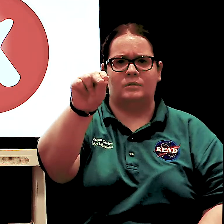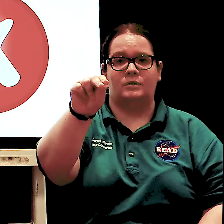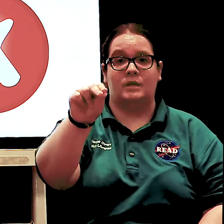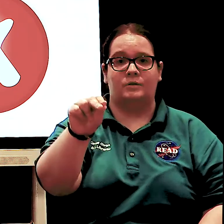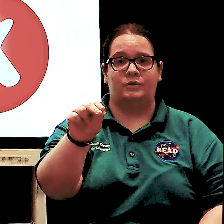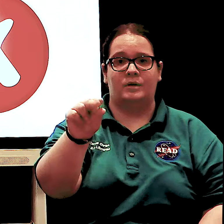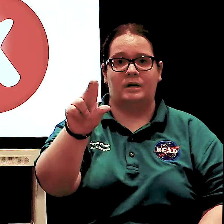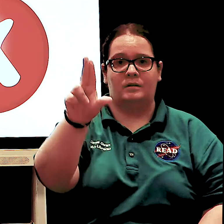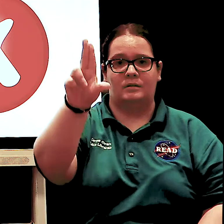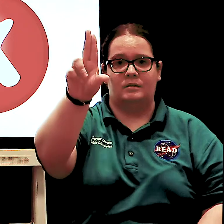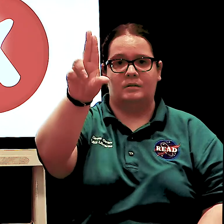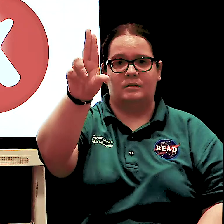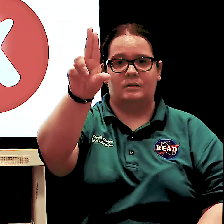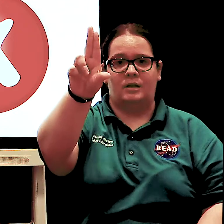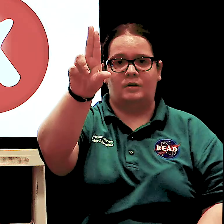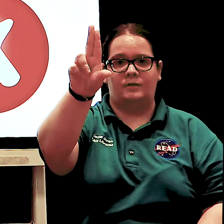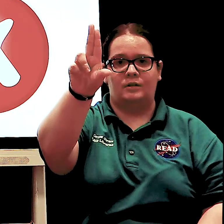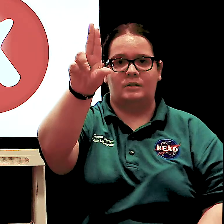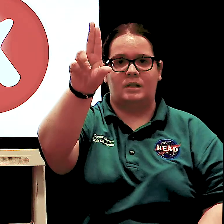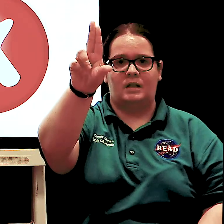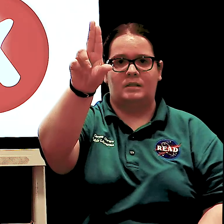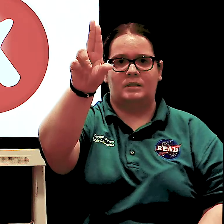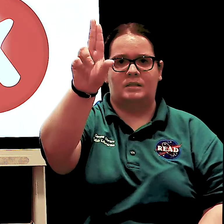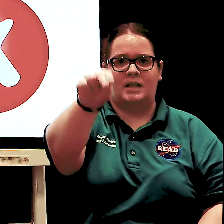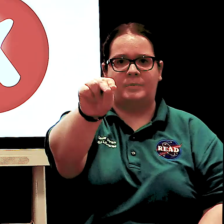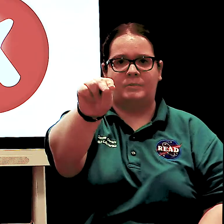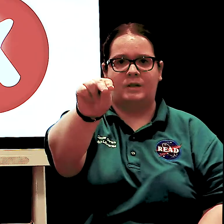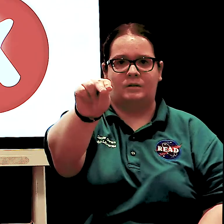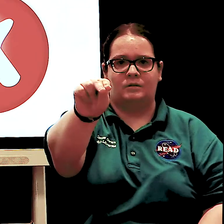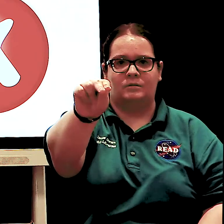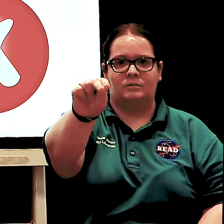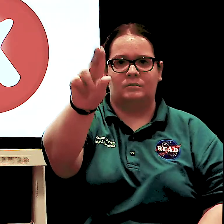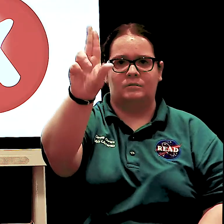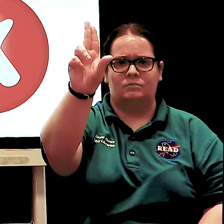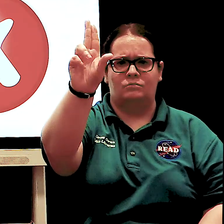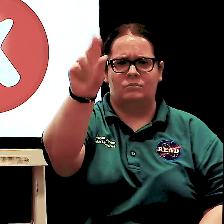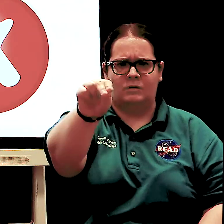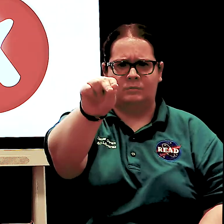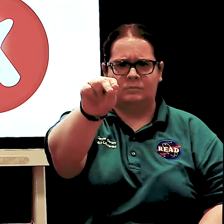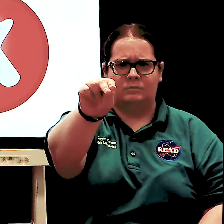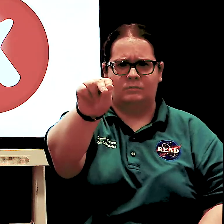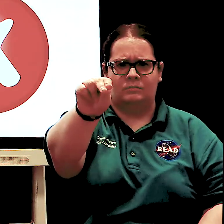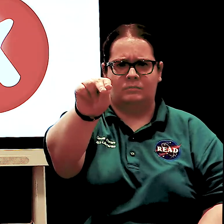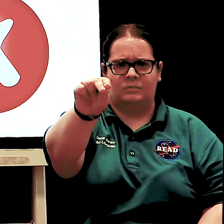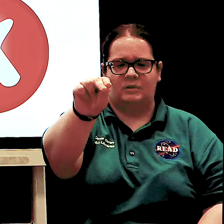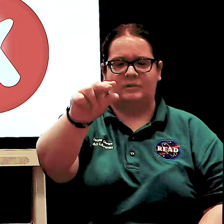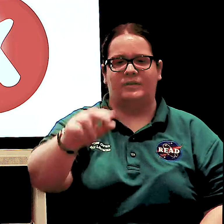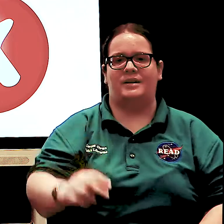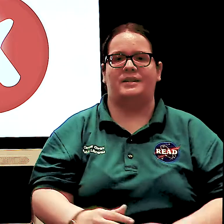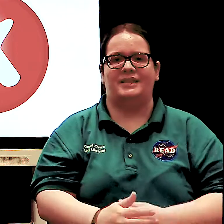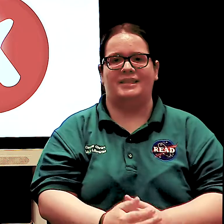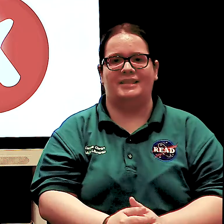now you try. Take your fingers and snap them together. No. Very